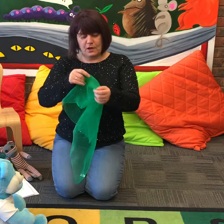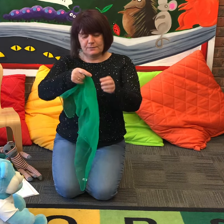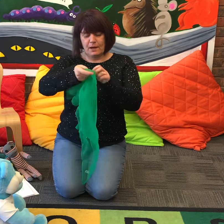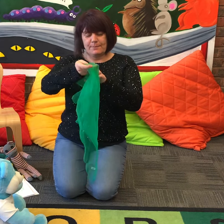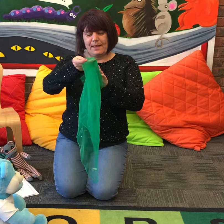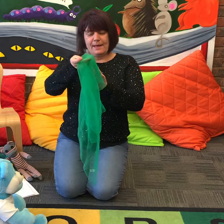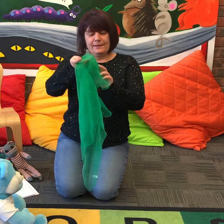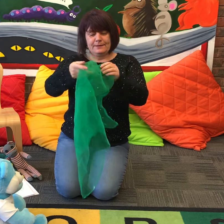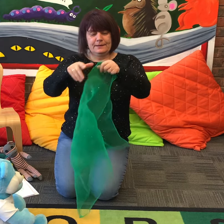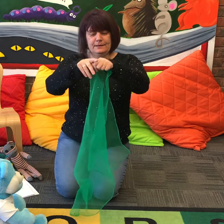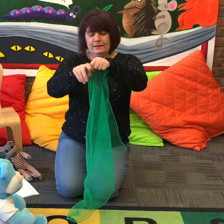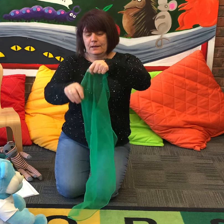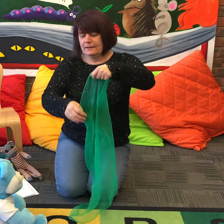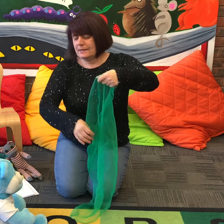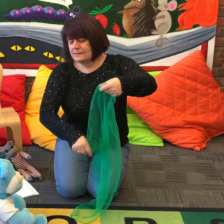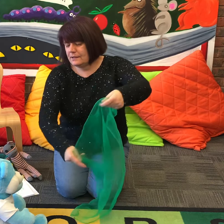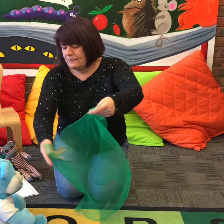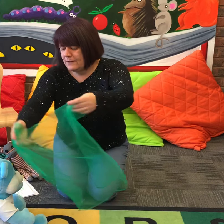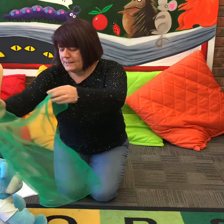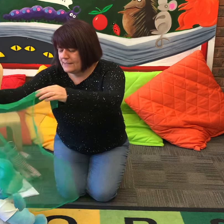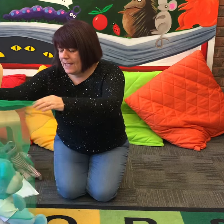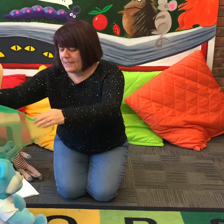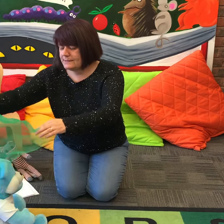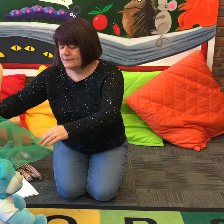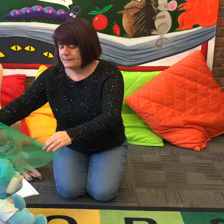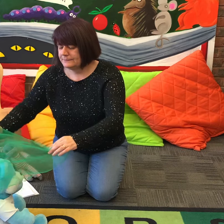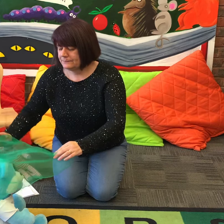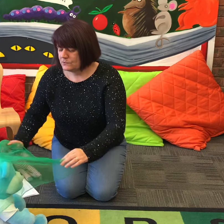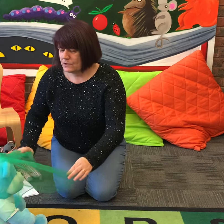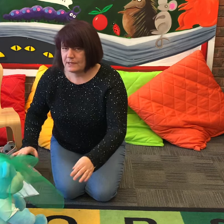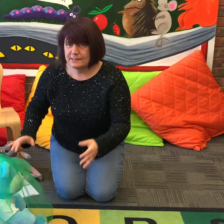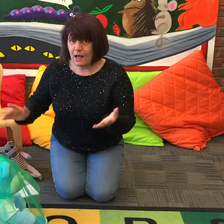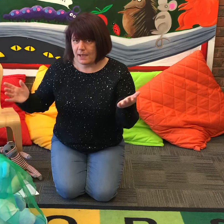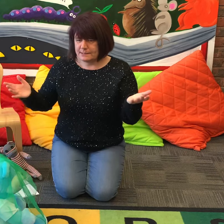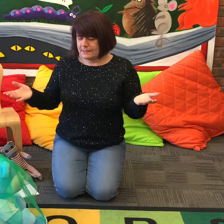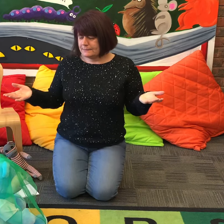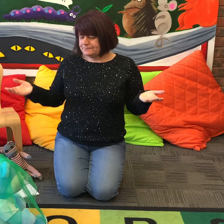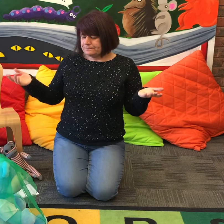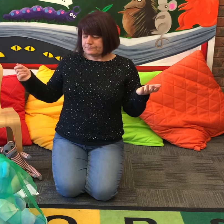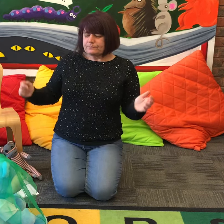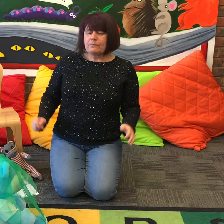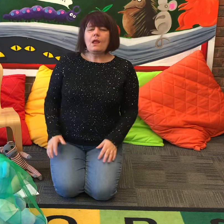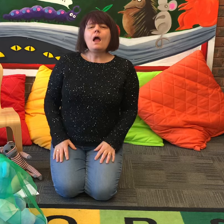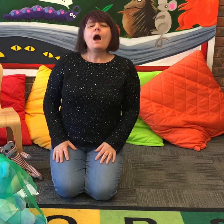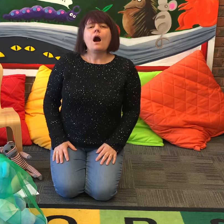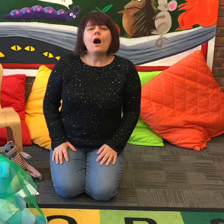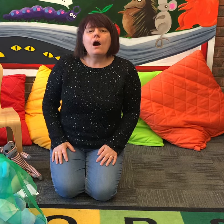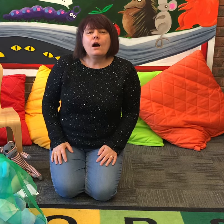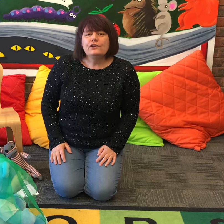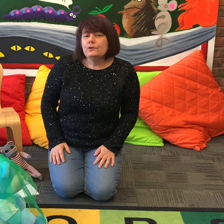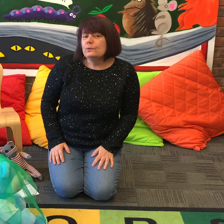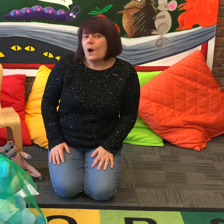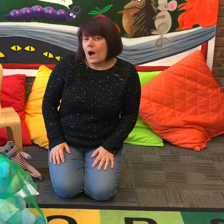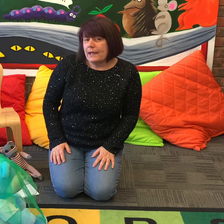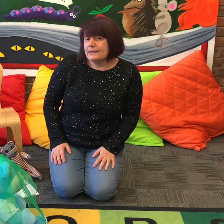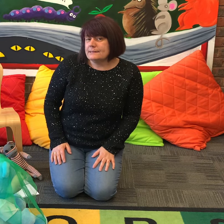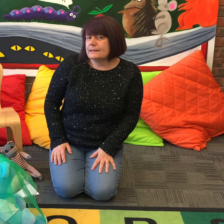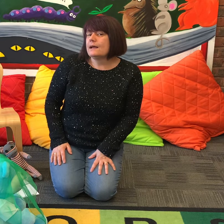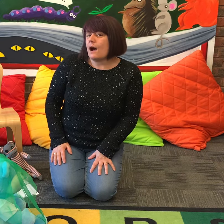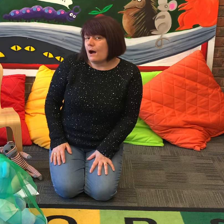my bear like this over his head so that he's hiding. Are you hiding? Are